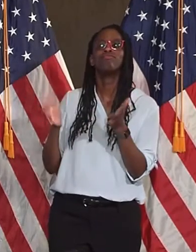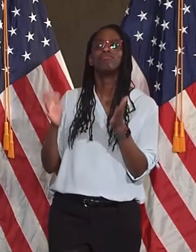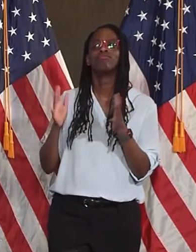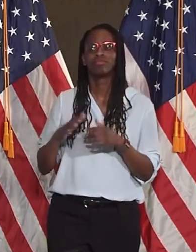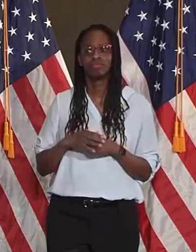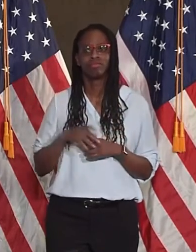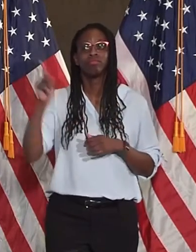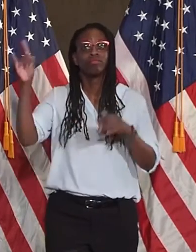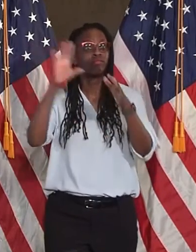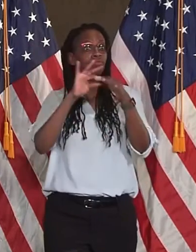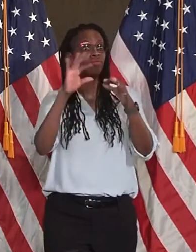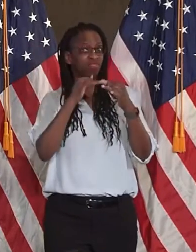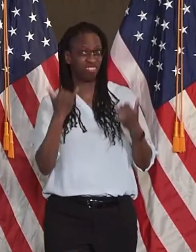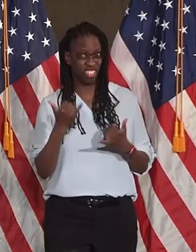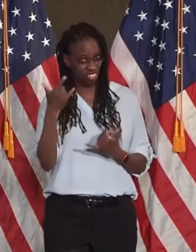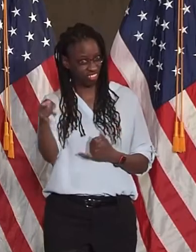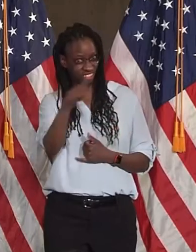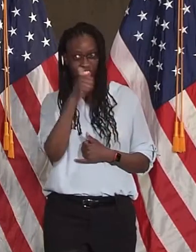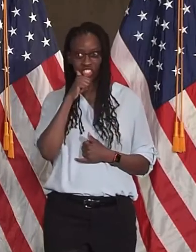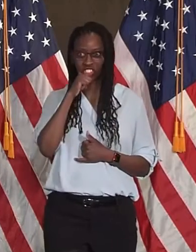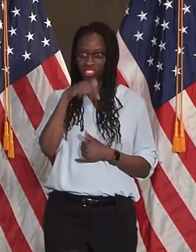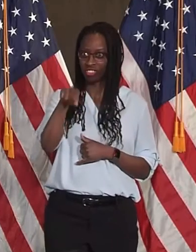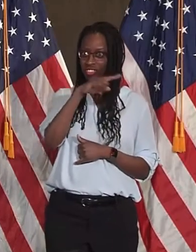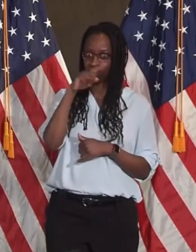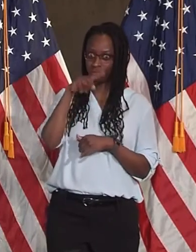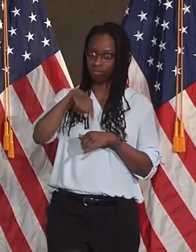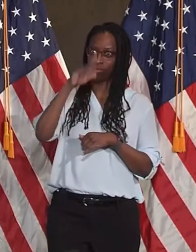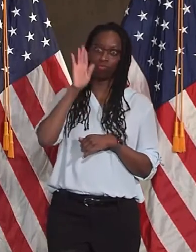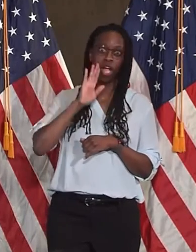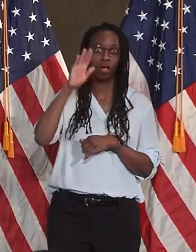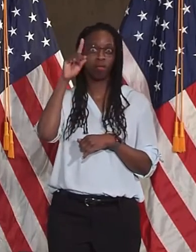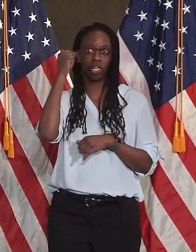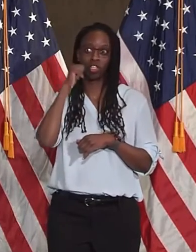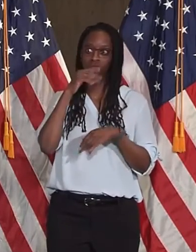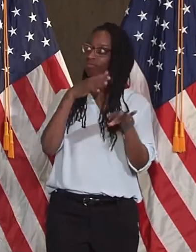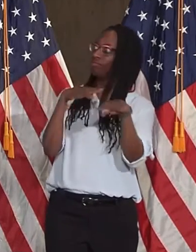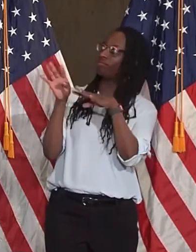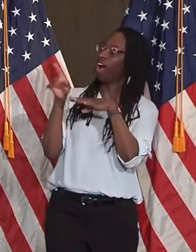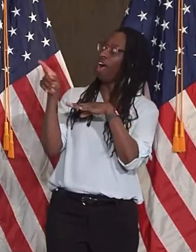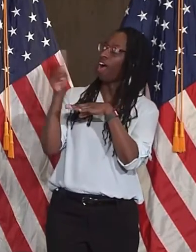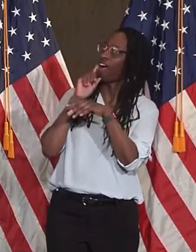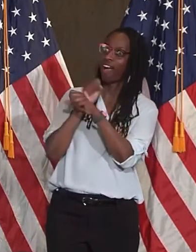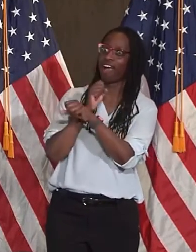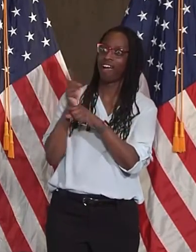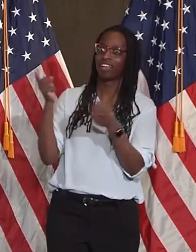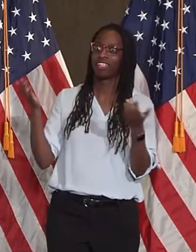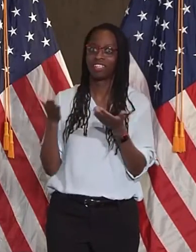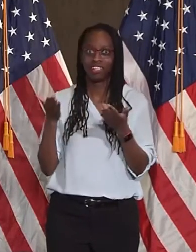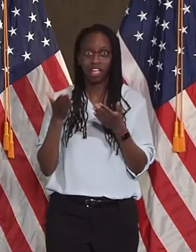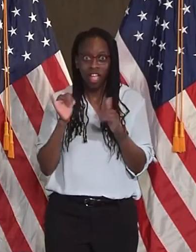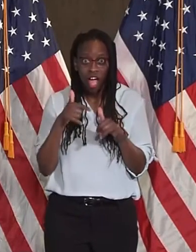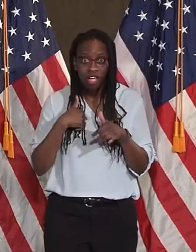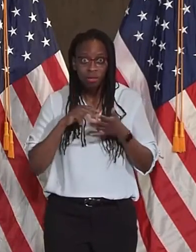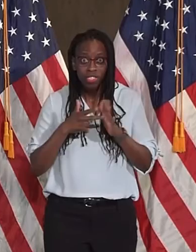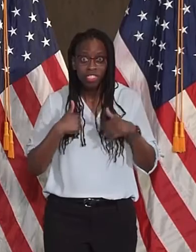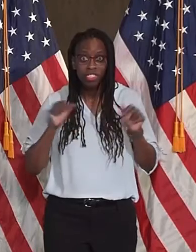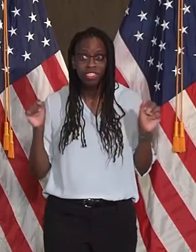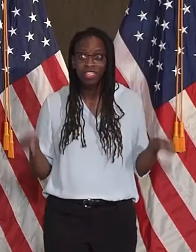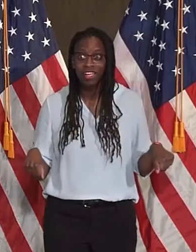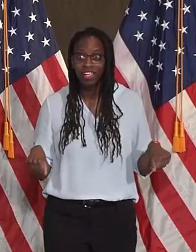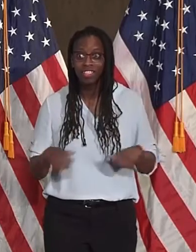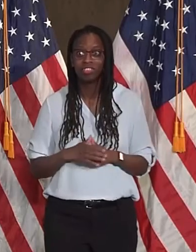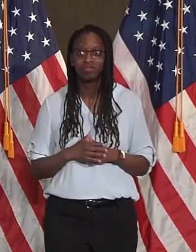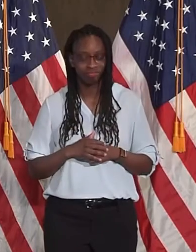Boston is a city of possibilities. Today is truly a new day.